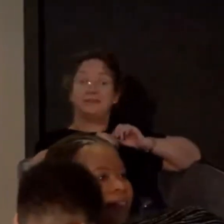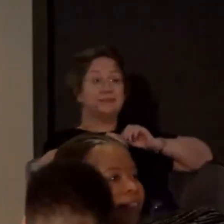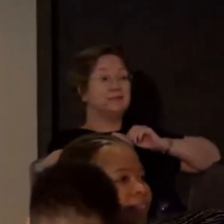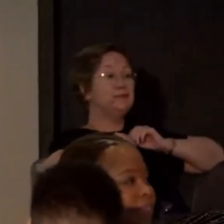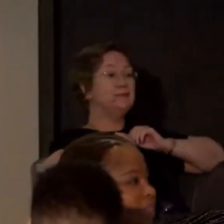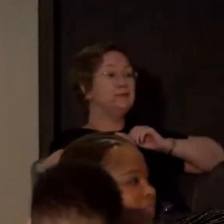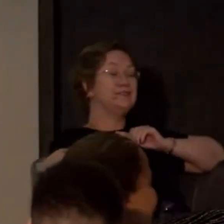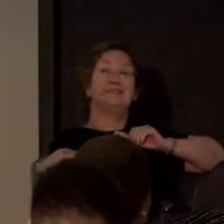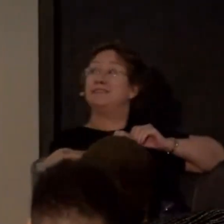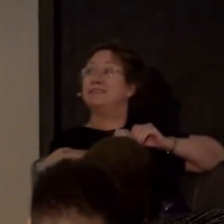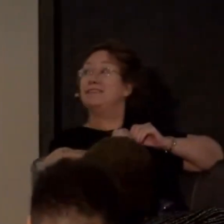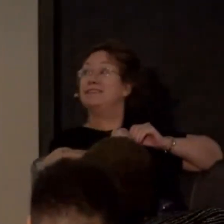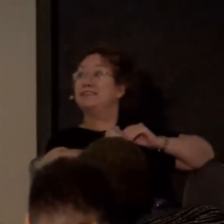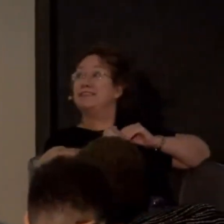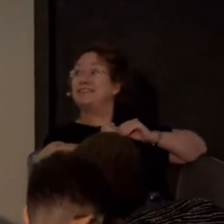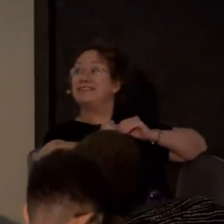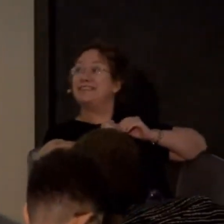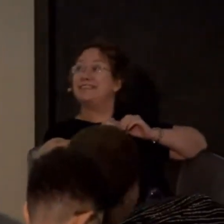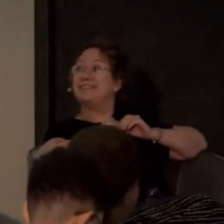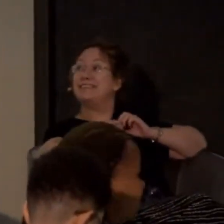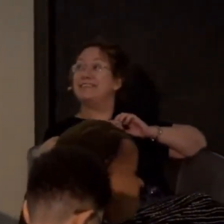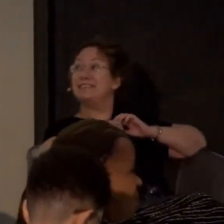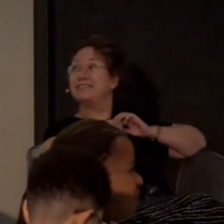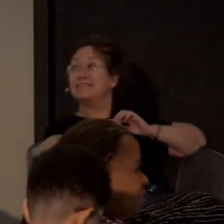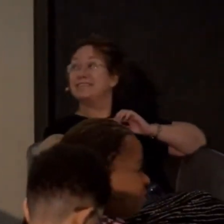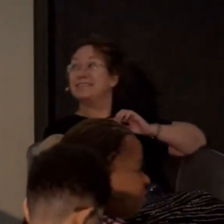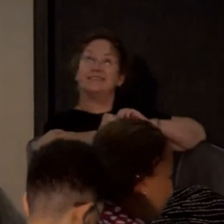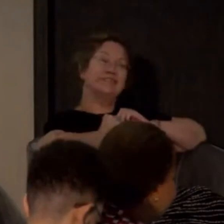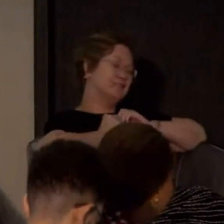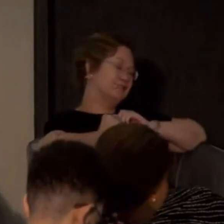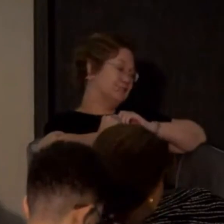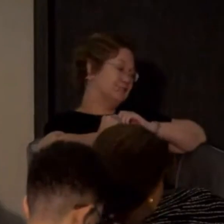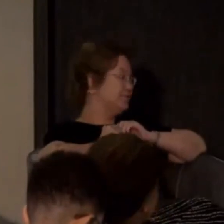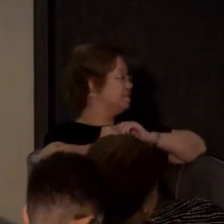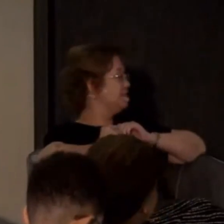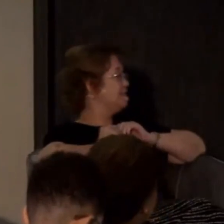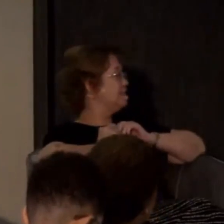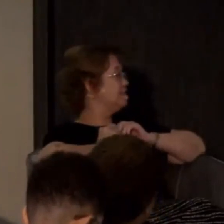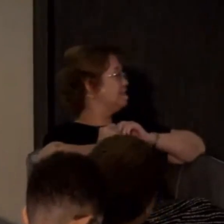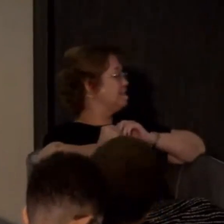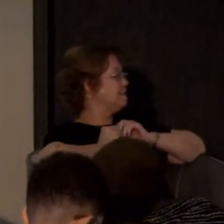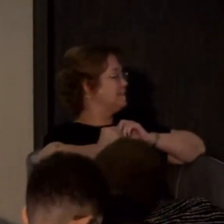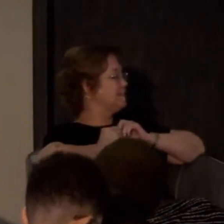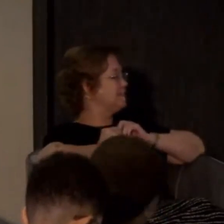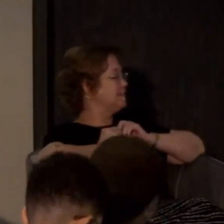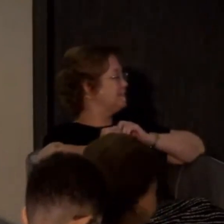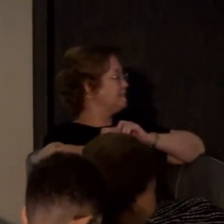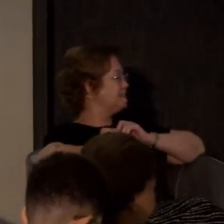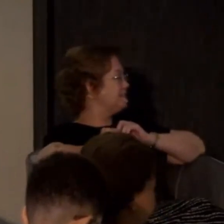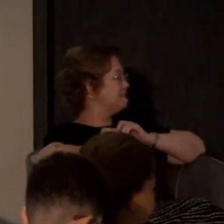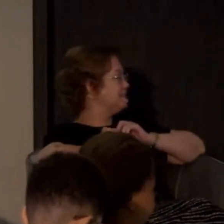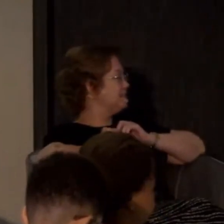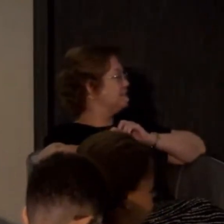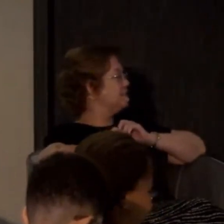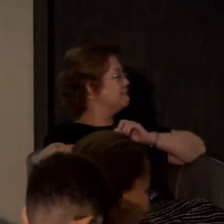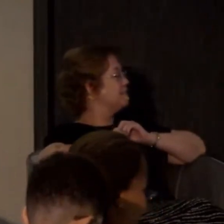He's on mute. Very much for having me. We'll get to you in just a moment, but I'm putting a tricky question to Mark